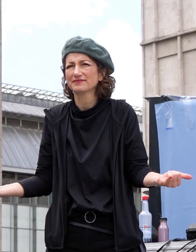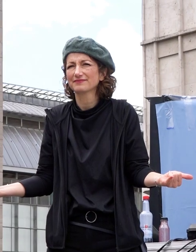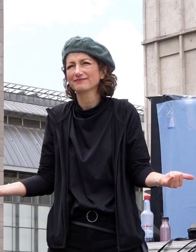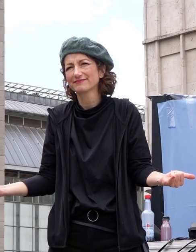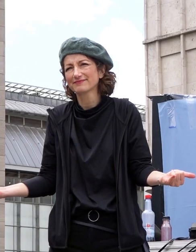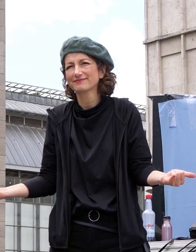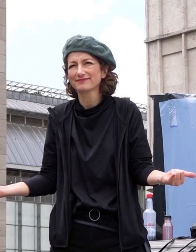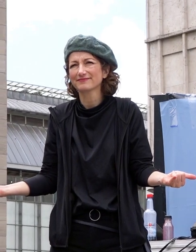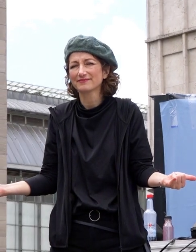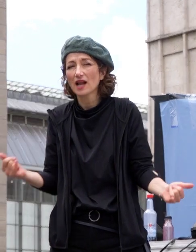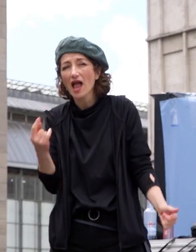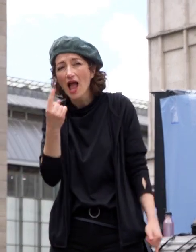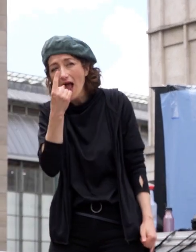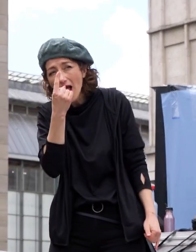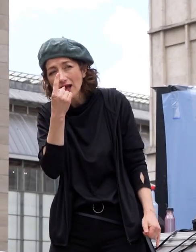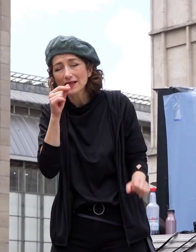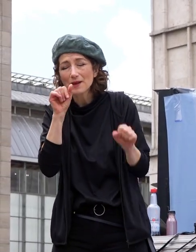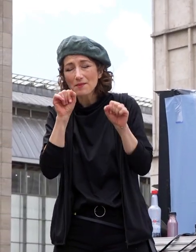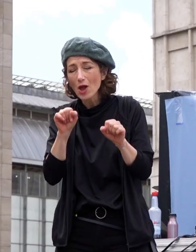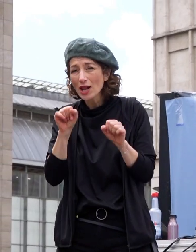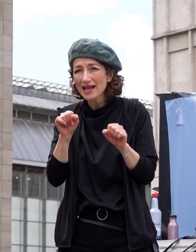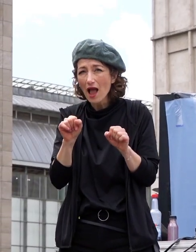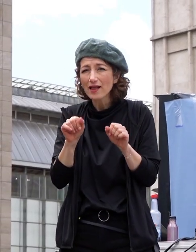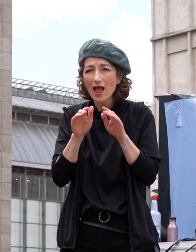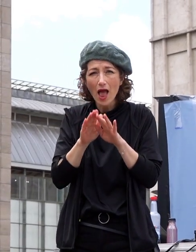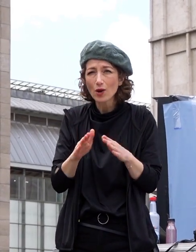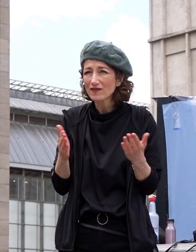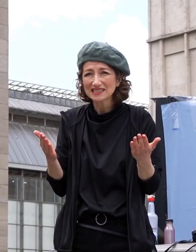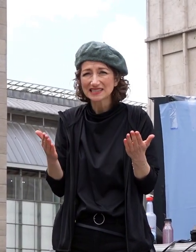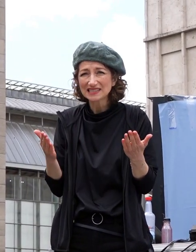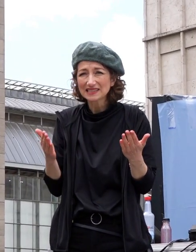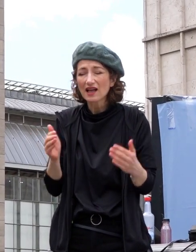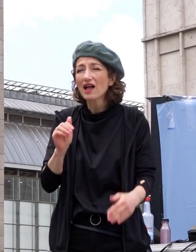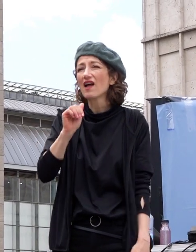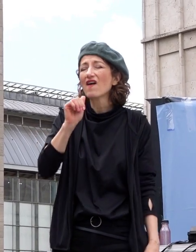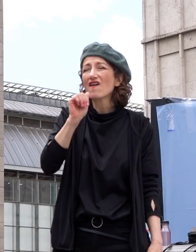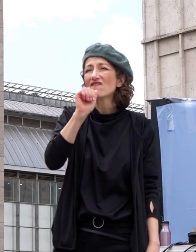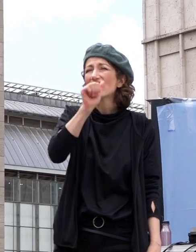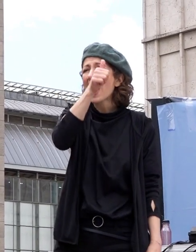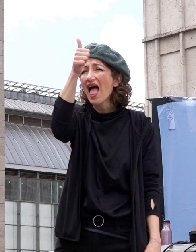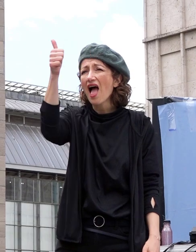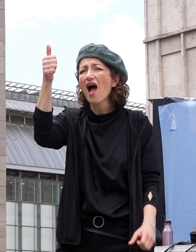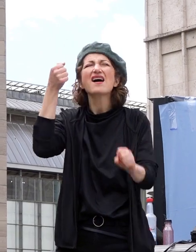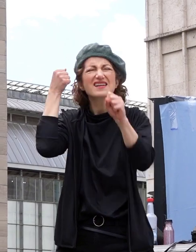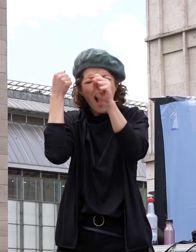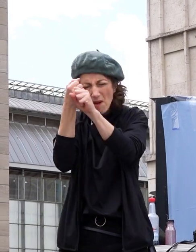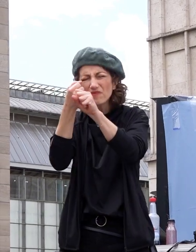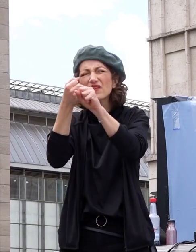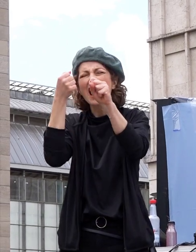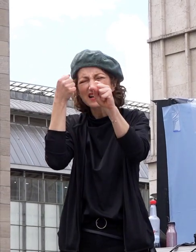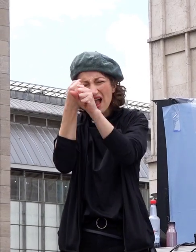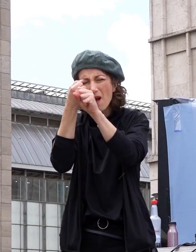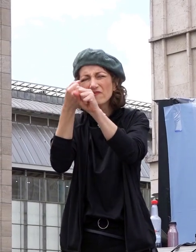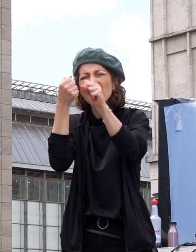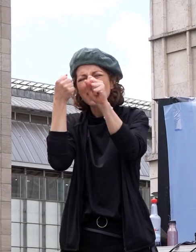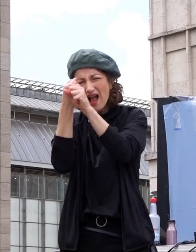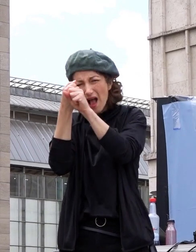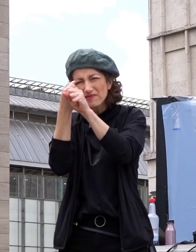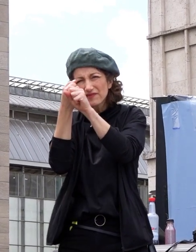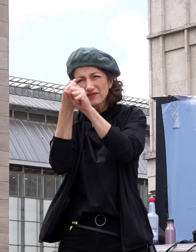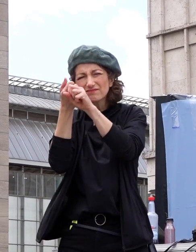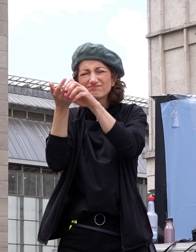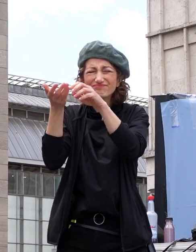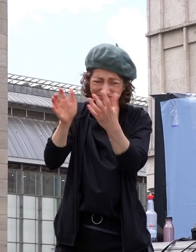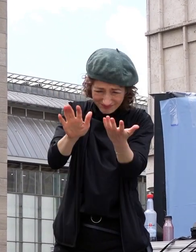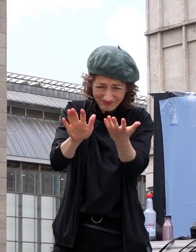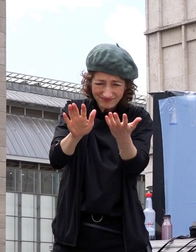One way to heal is to honor those who fall in struggle with